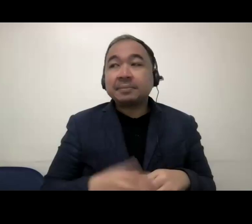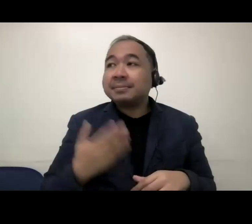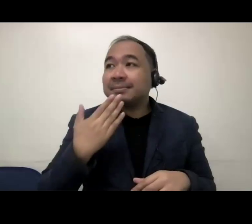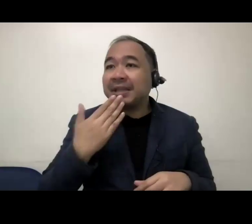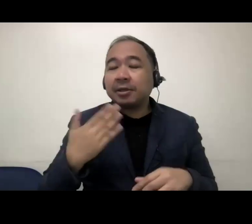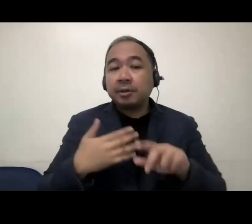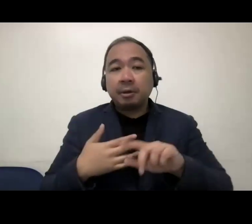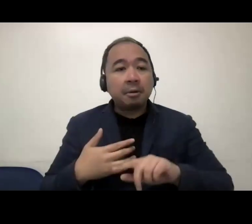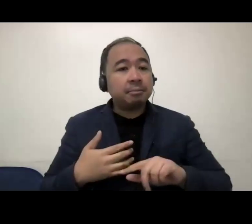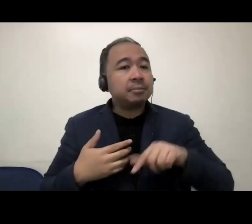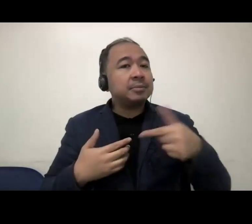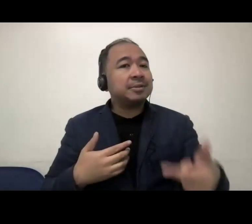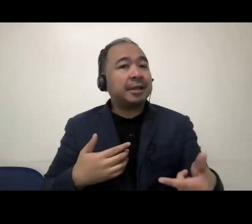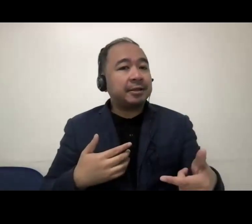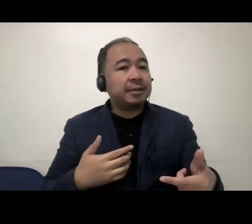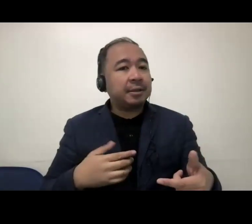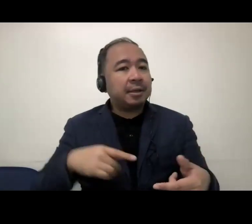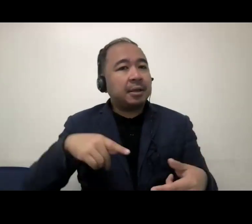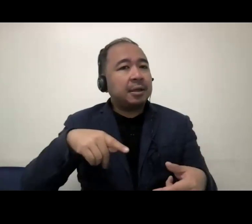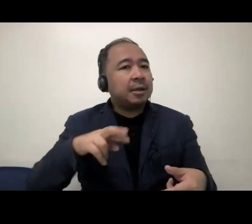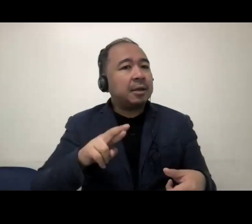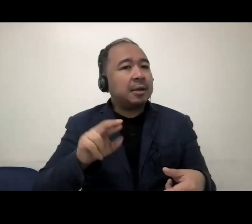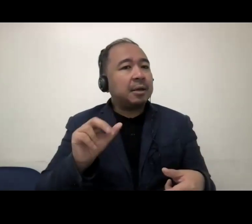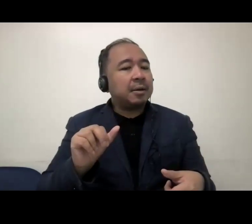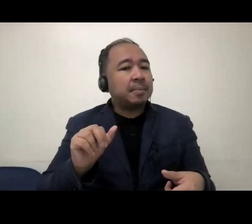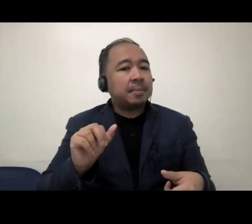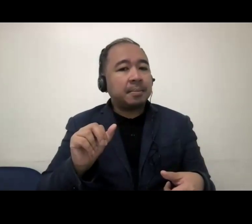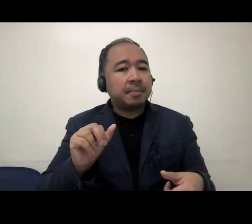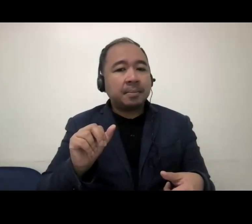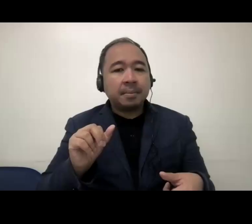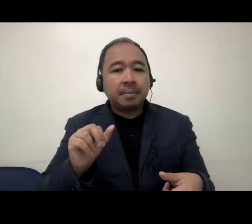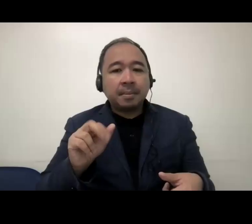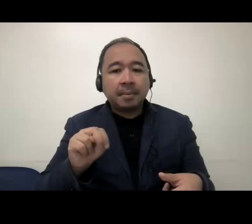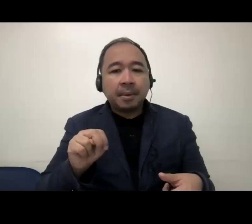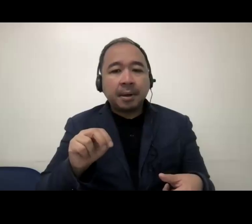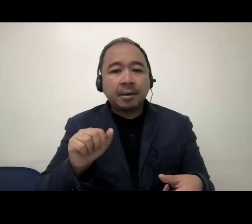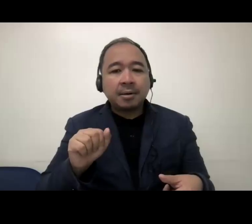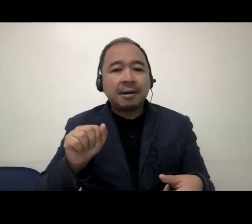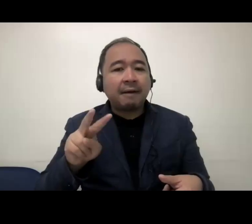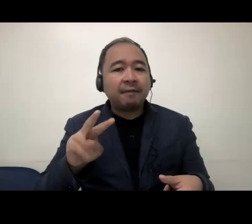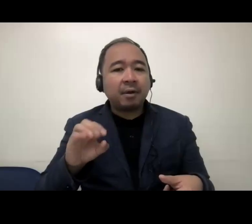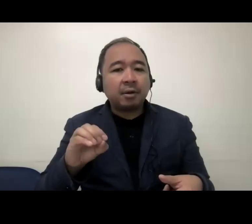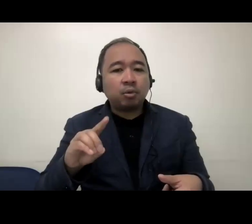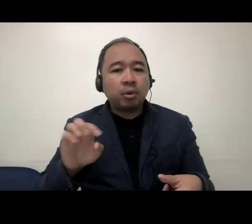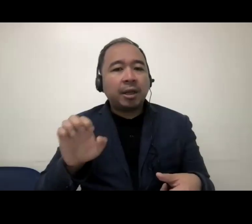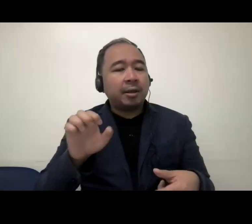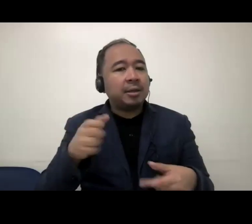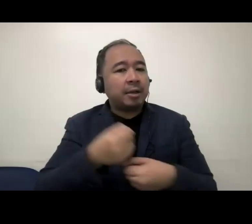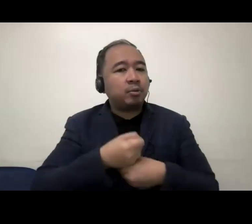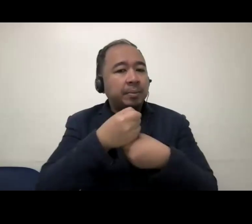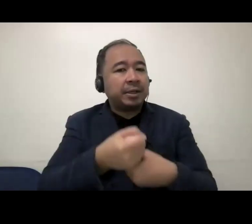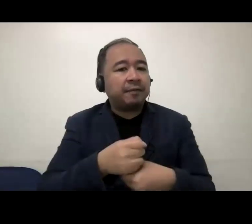now I would like to call on Pranav Dole, the spokesperson of the Karbi Anglong Solar Power Project